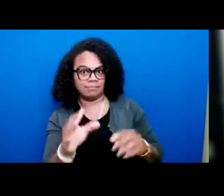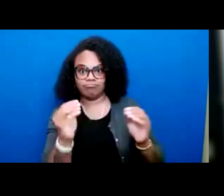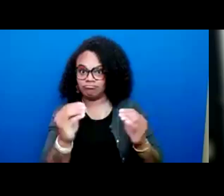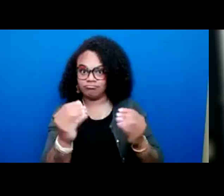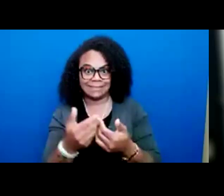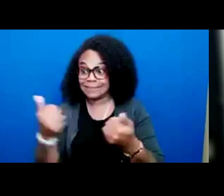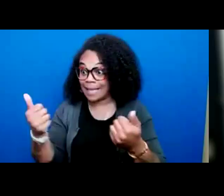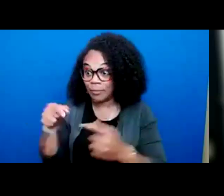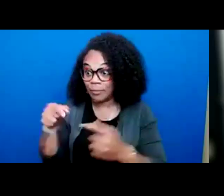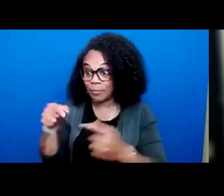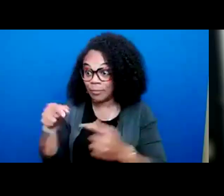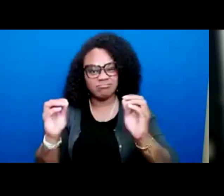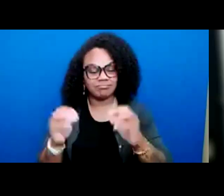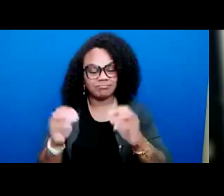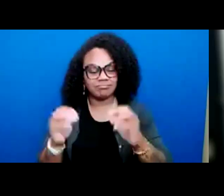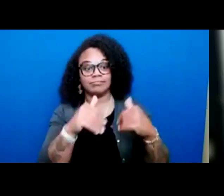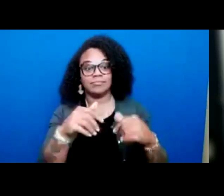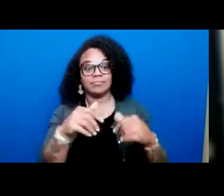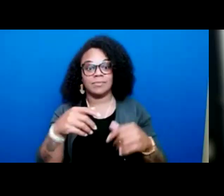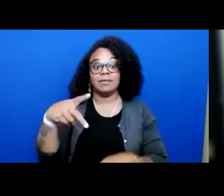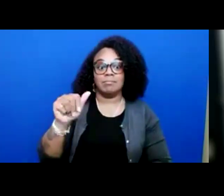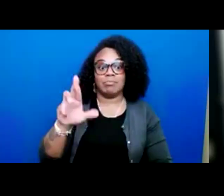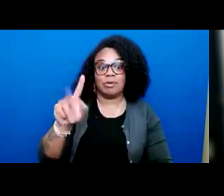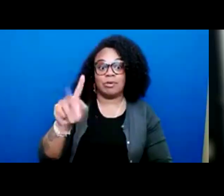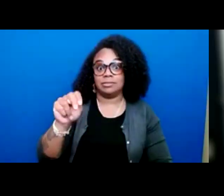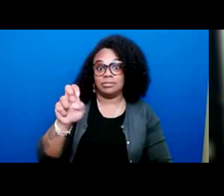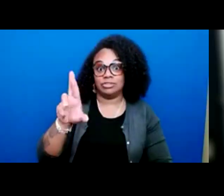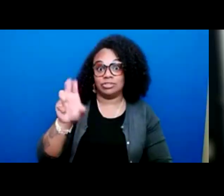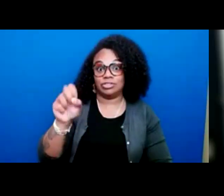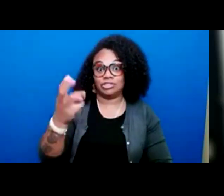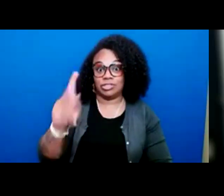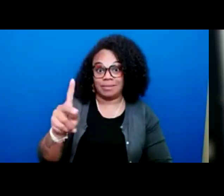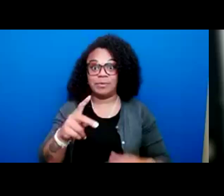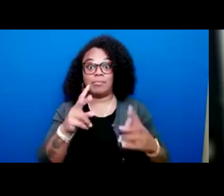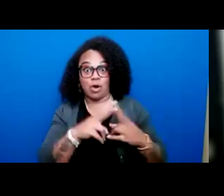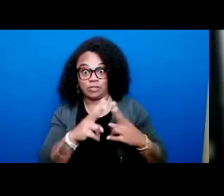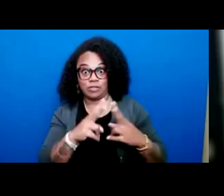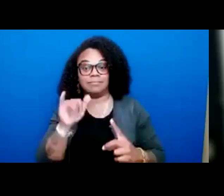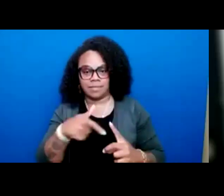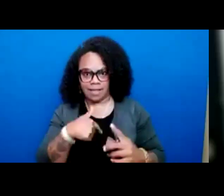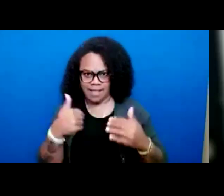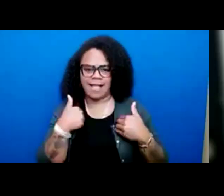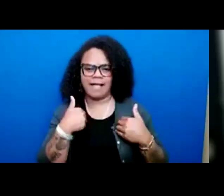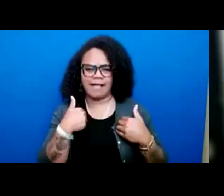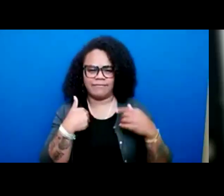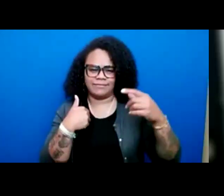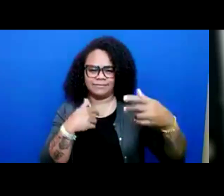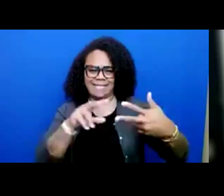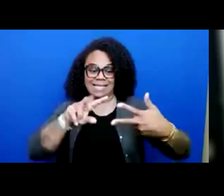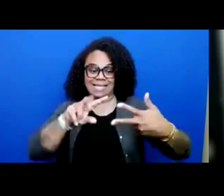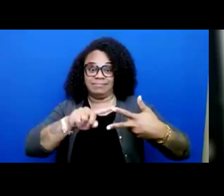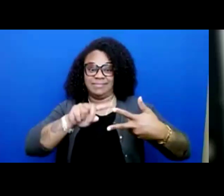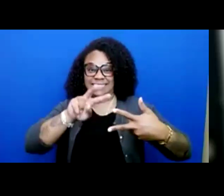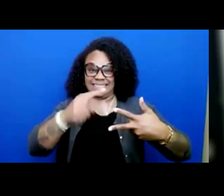entity. How about partnerships? I have limited liability companies on the slide there first, but I want to talk about